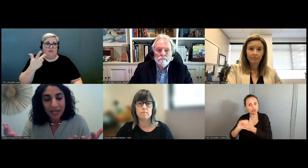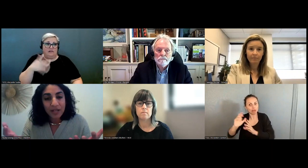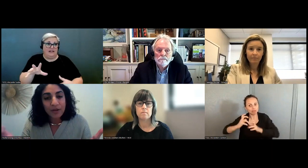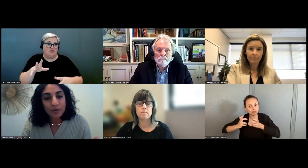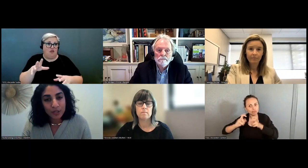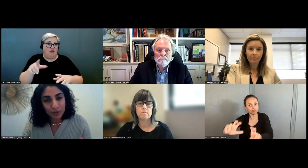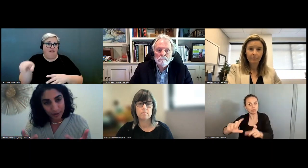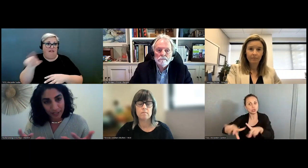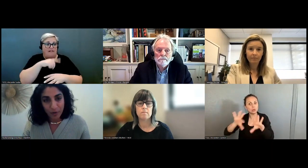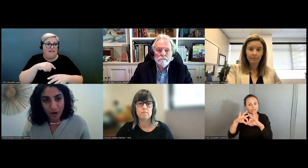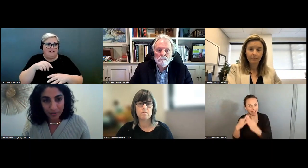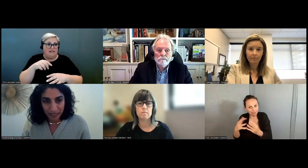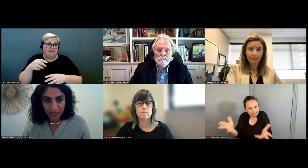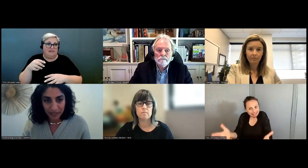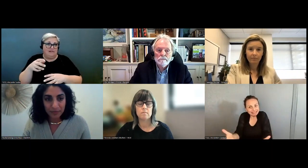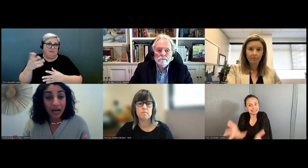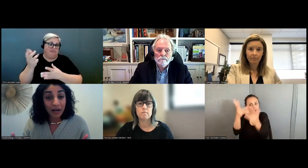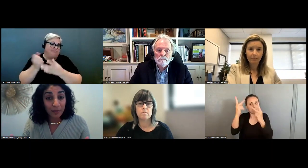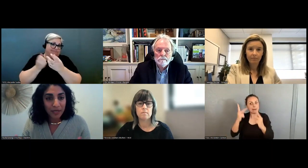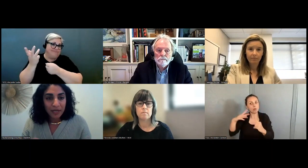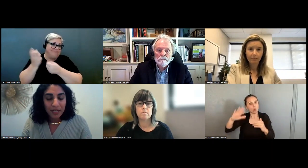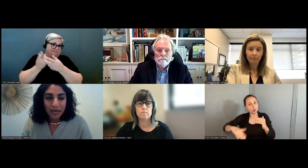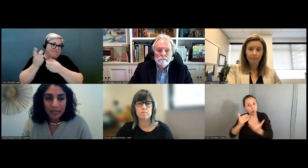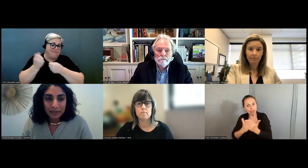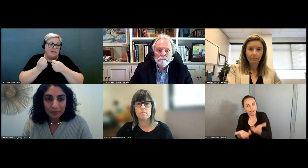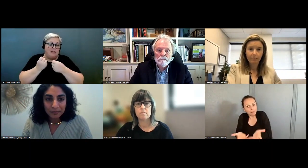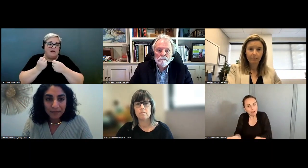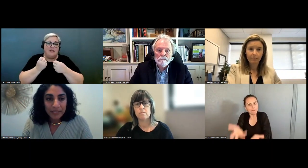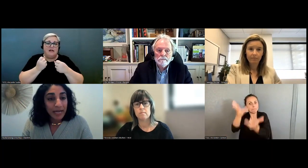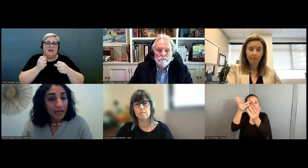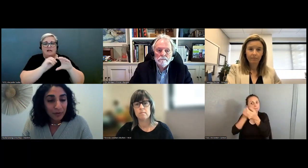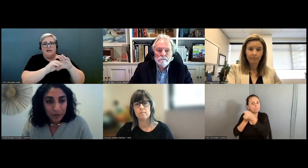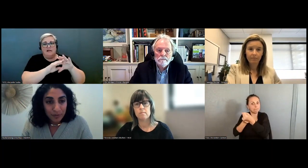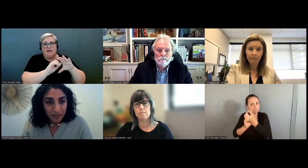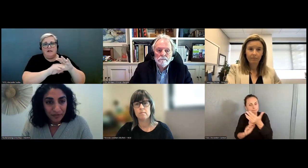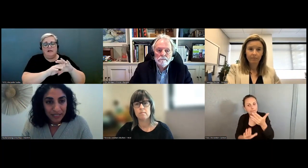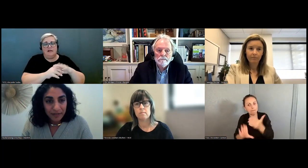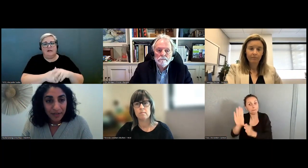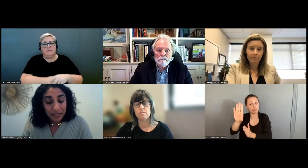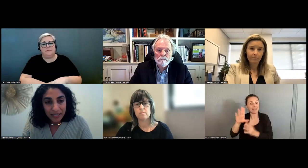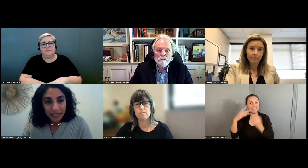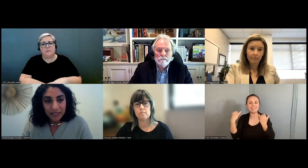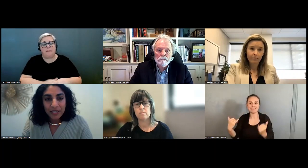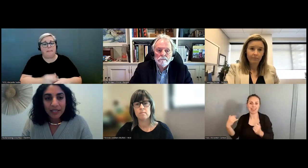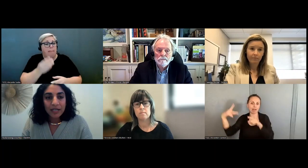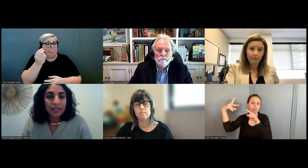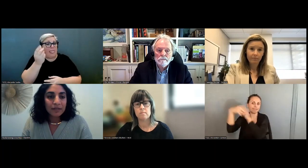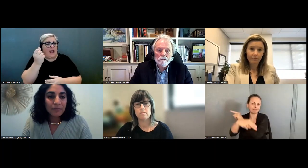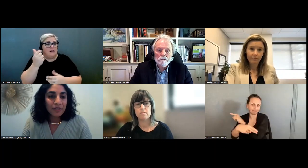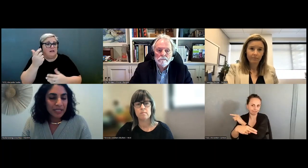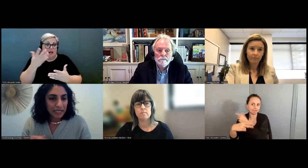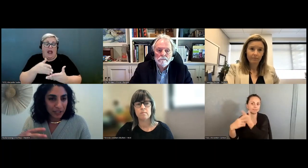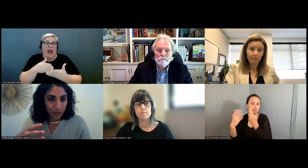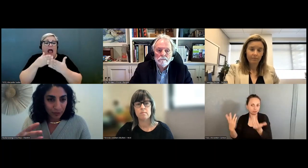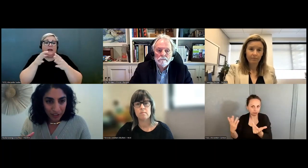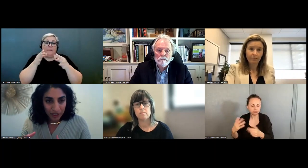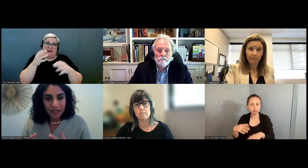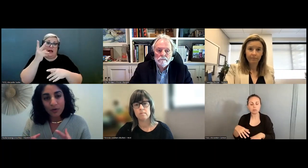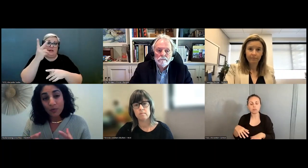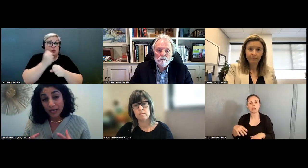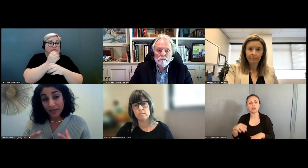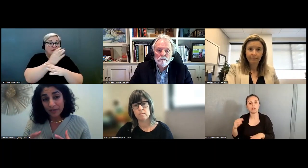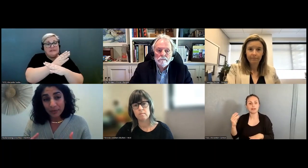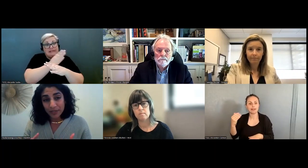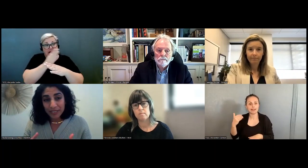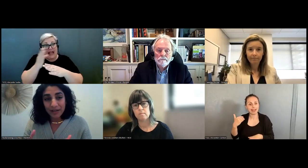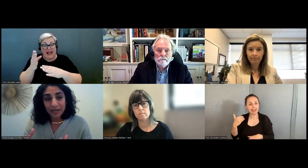lifted those who were in our bottom incomes up. Now those benefits have ended. There's interactions